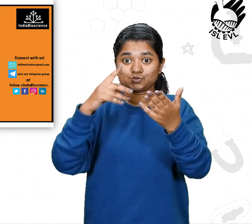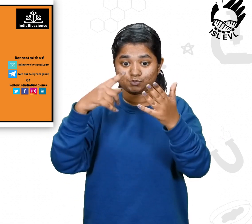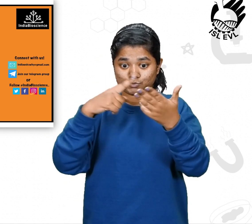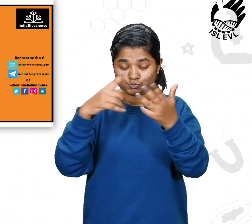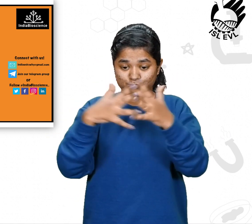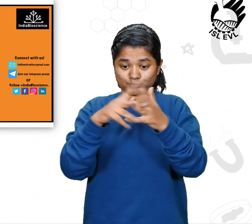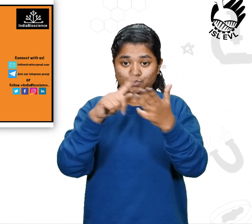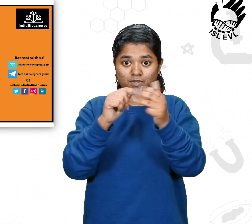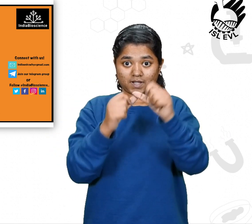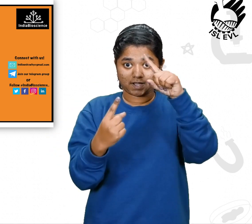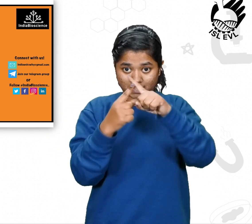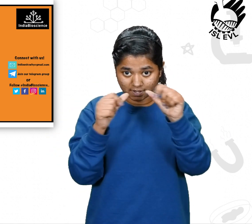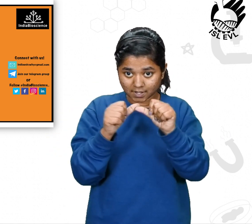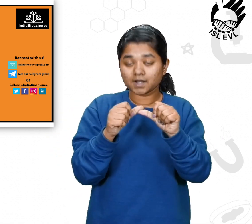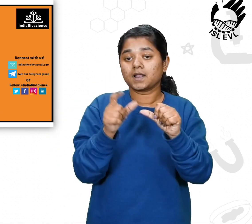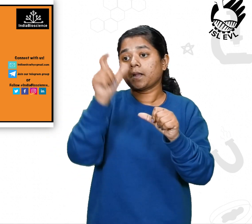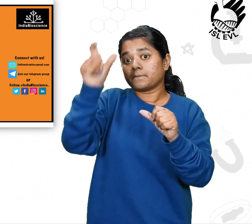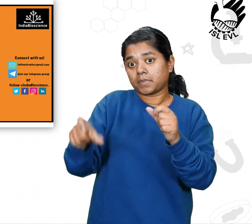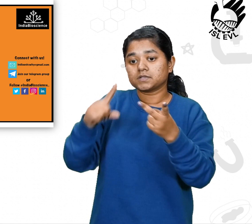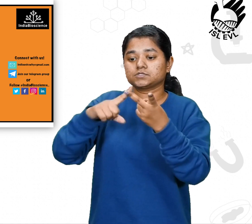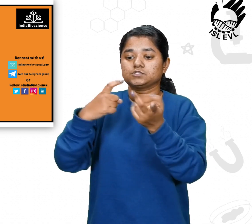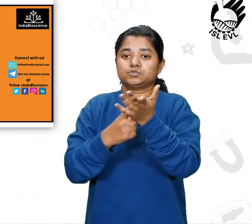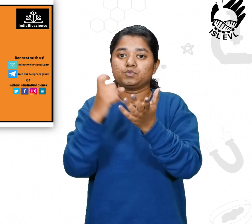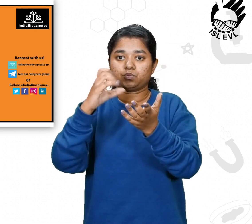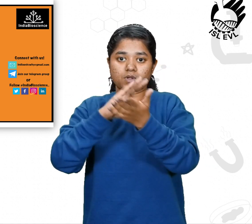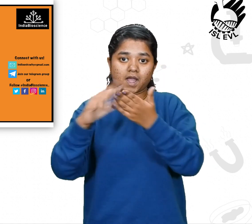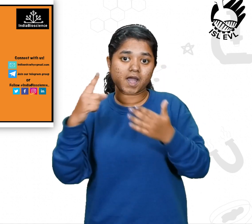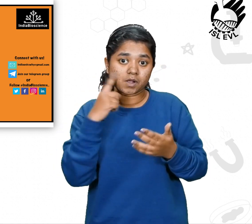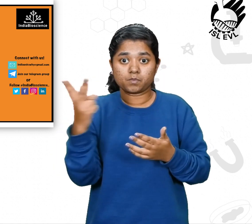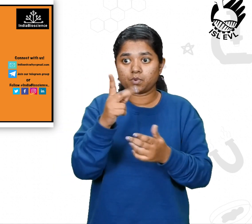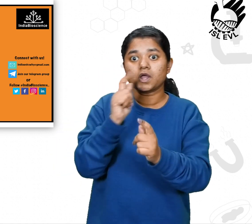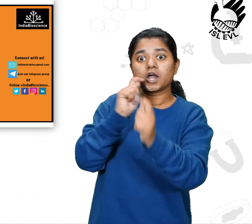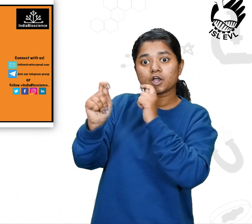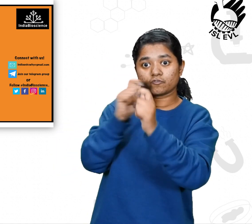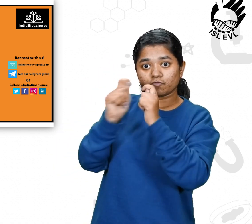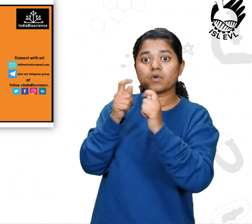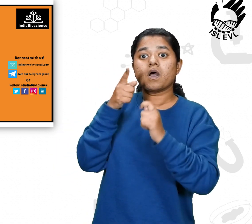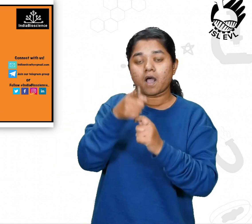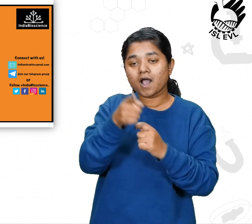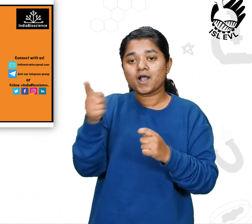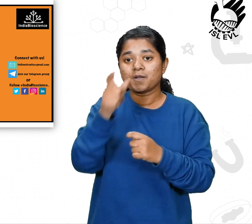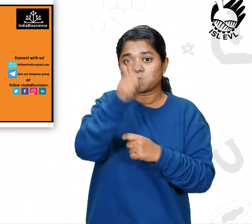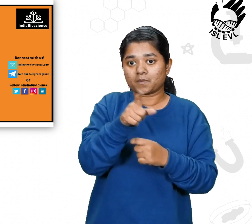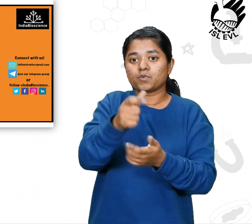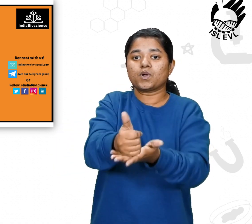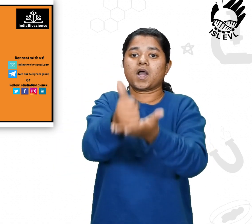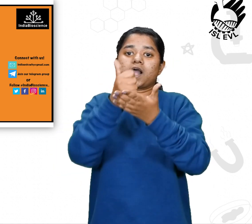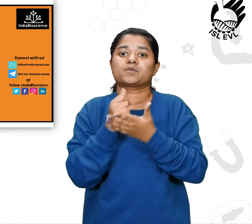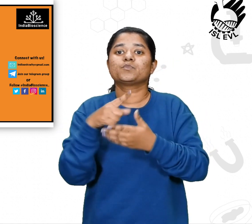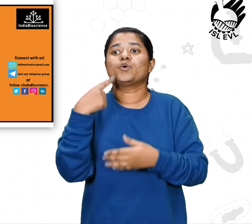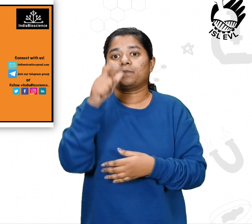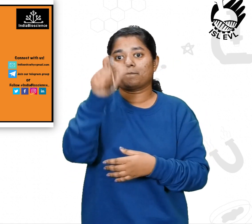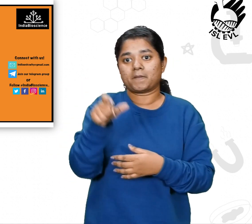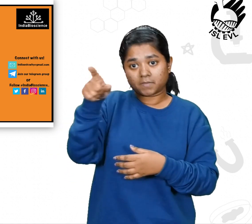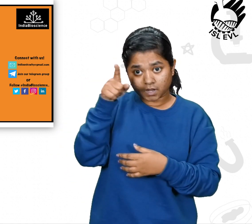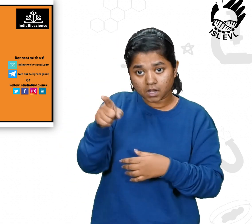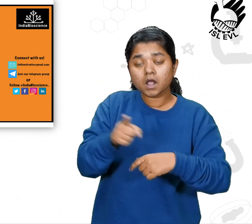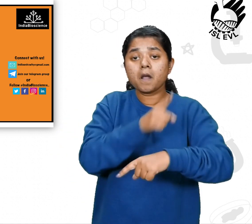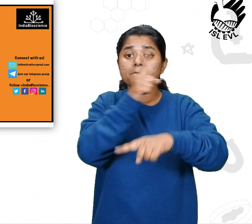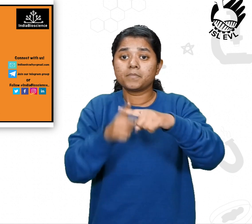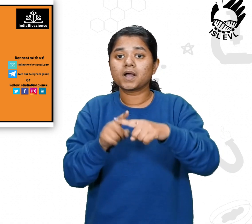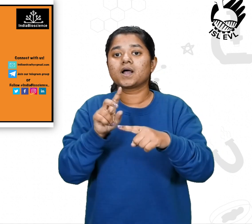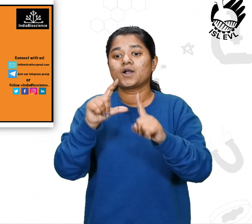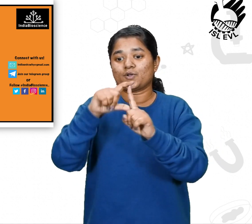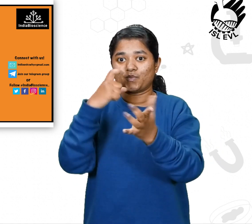Ada Zibu helped us transcribing and designing the interview segment. And we would also like to thank Dr.